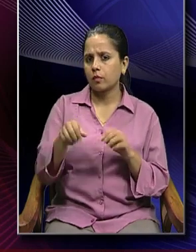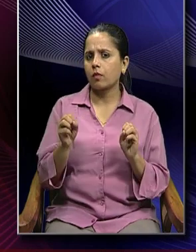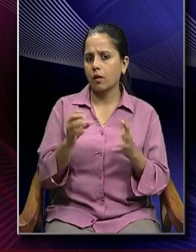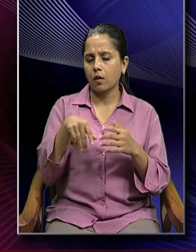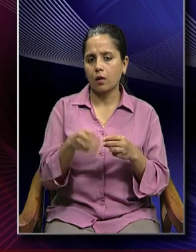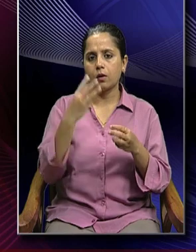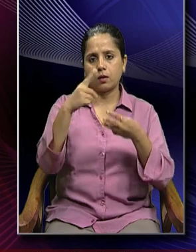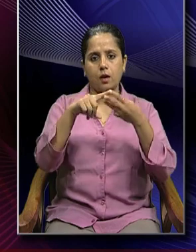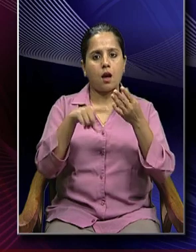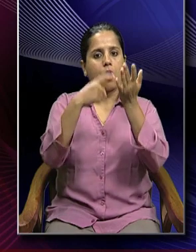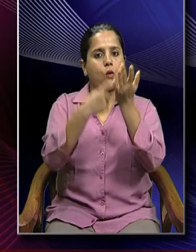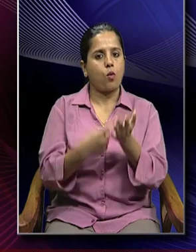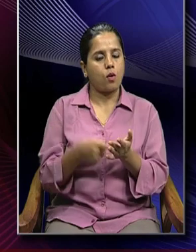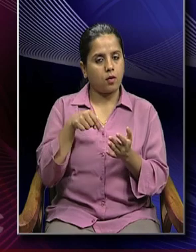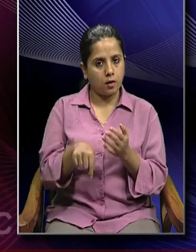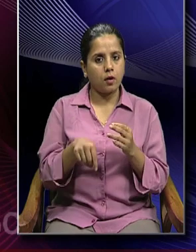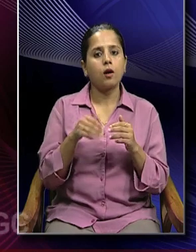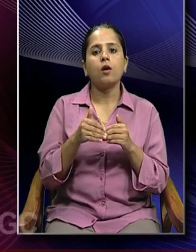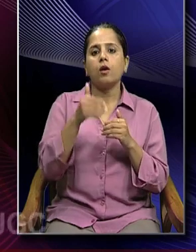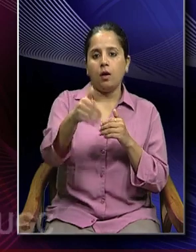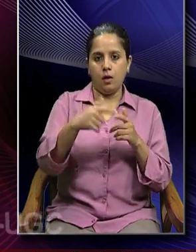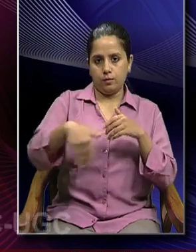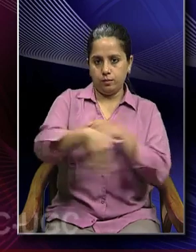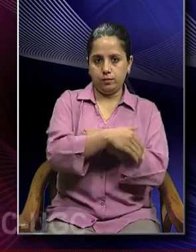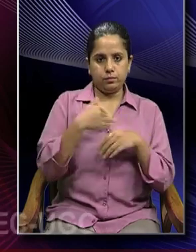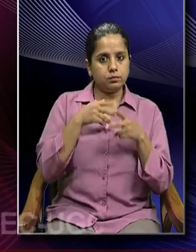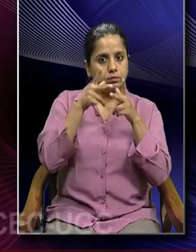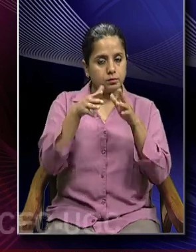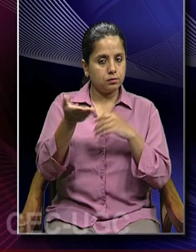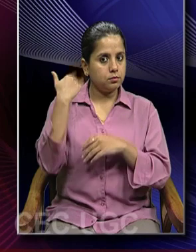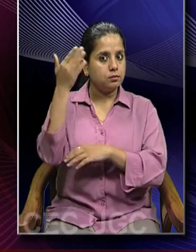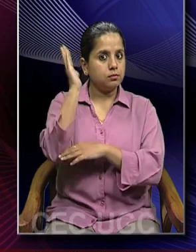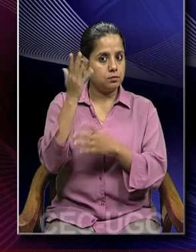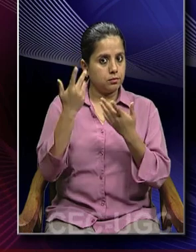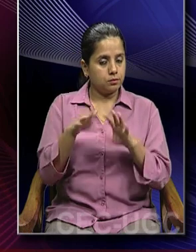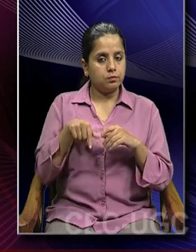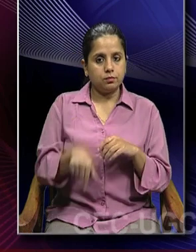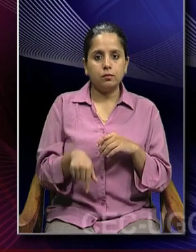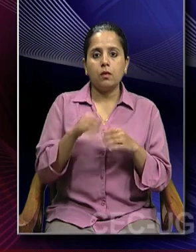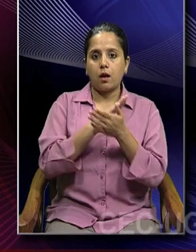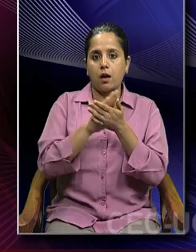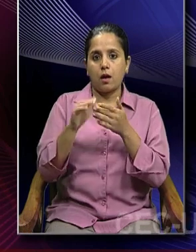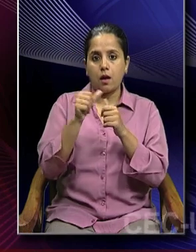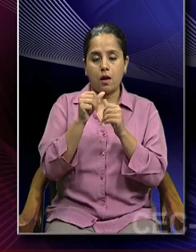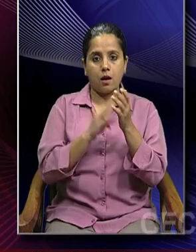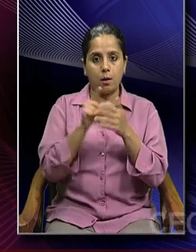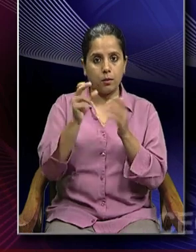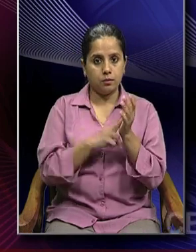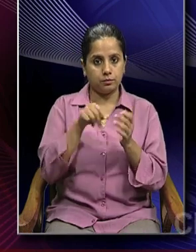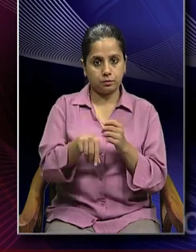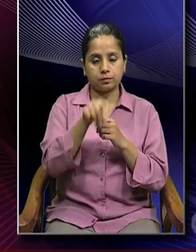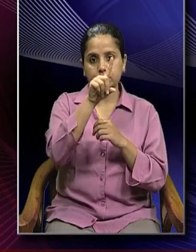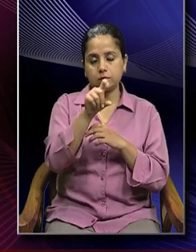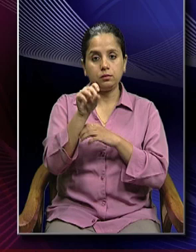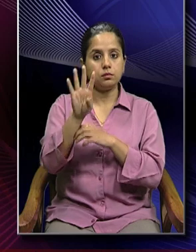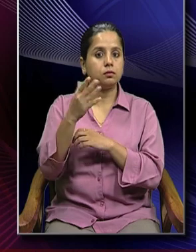with the 3R framework of forward engineering. I told you in the previous lecture the way Hamel and Prahlad in